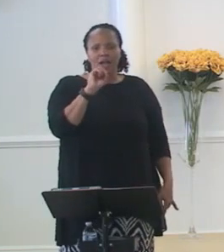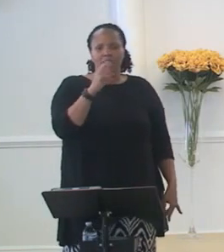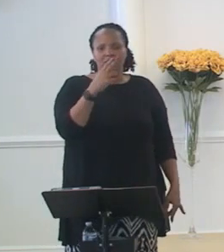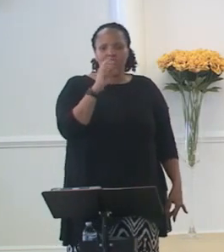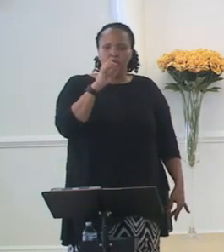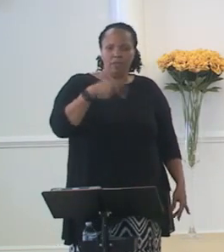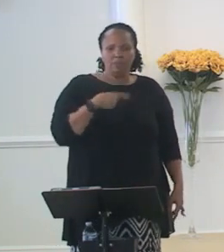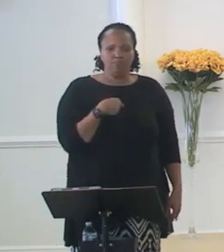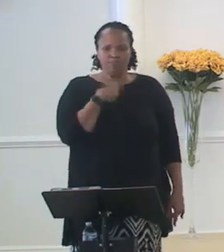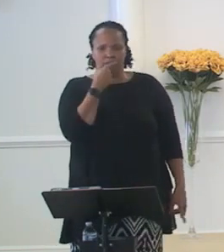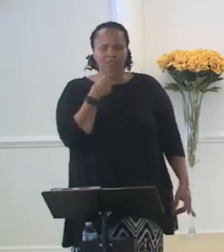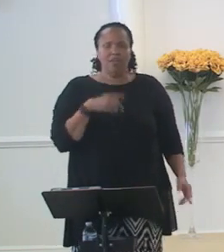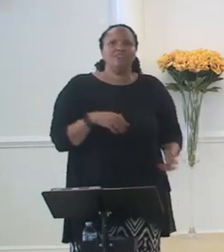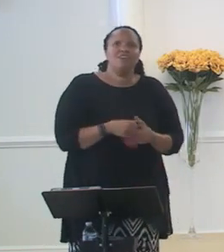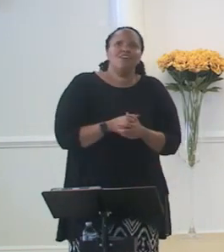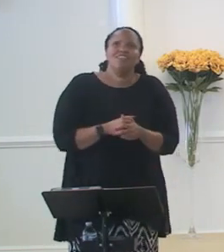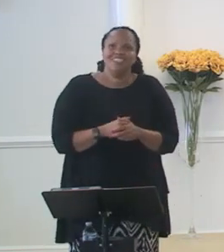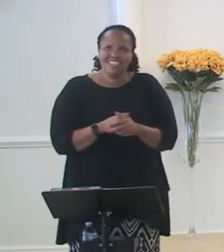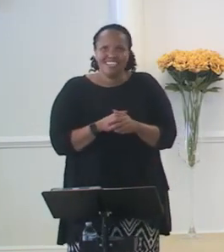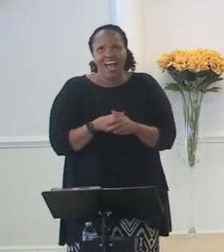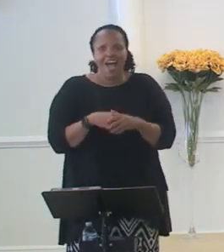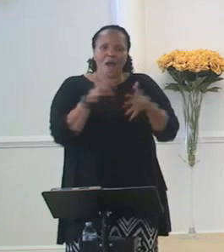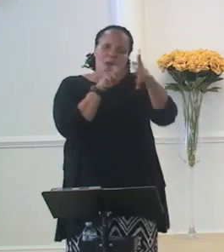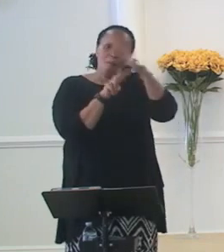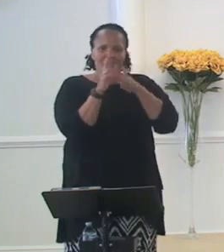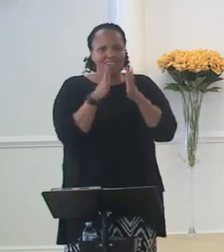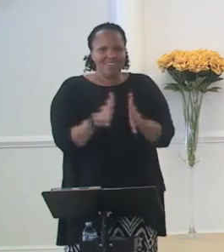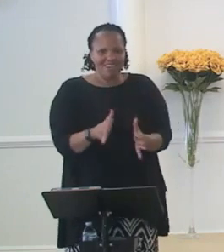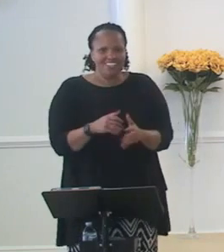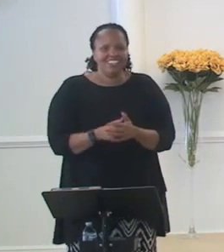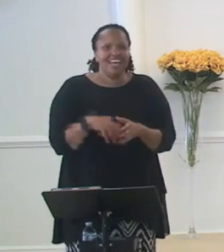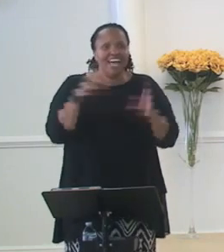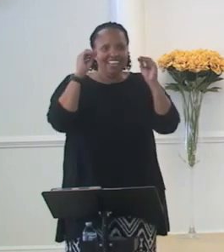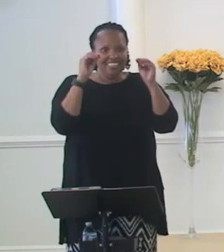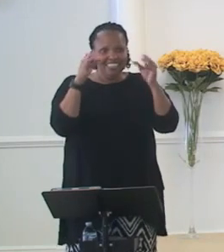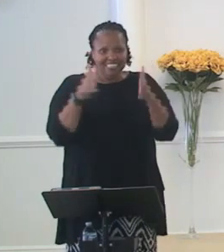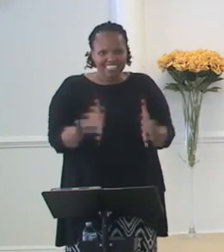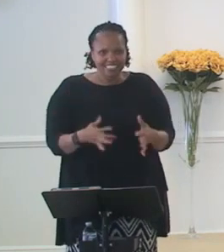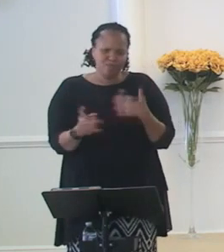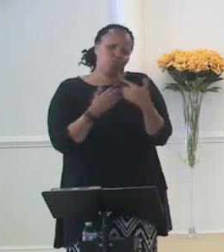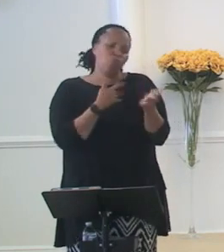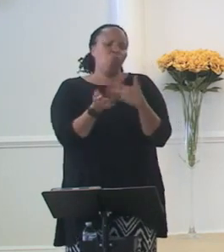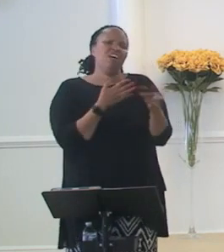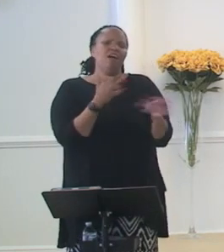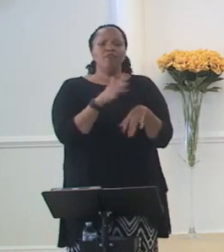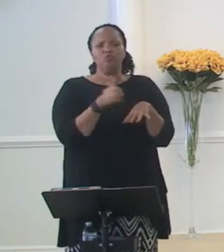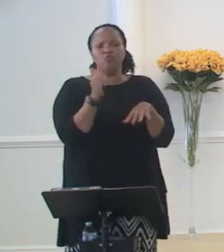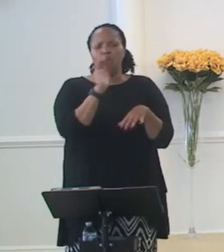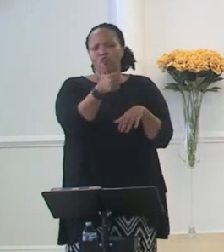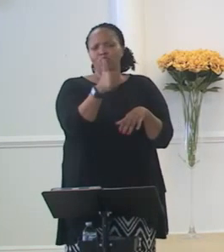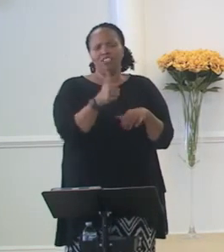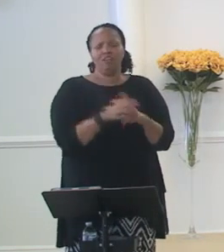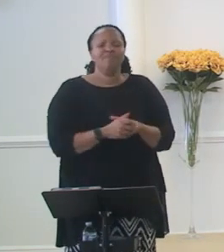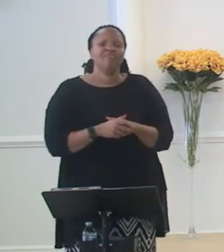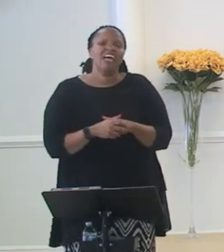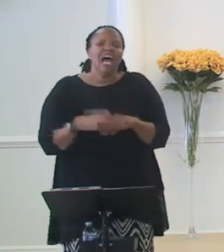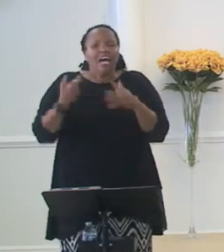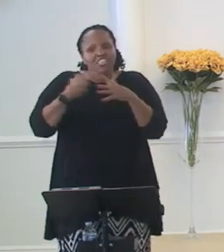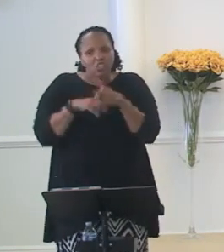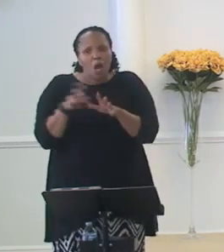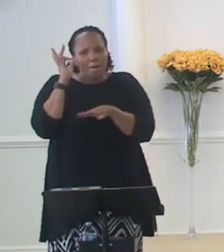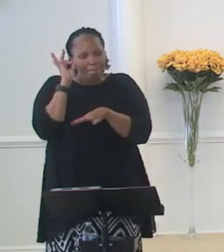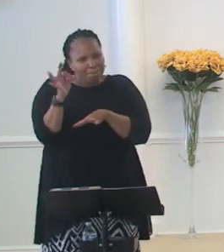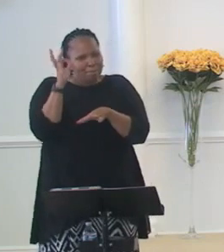bishops, apostles, prophetess, teachers, whatever you call yourself, start preaching